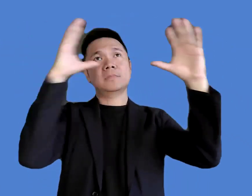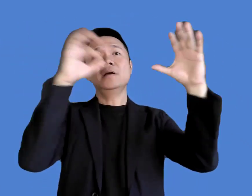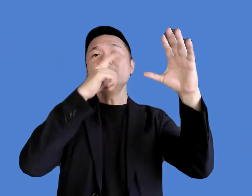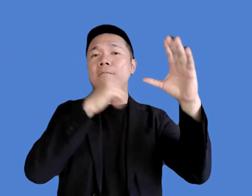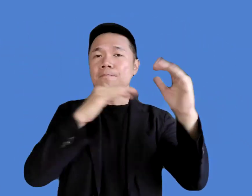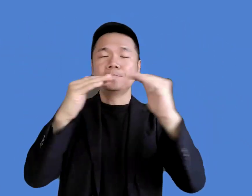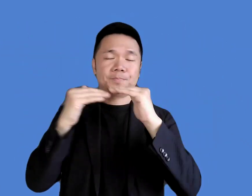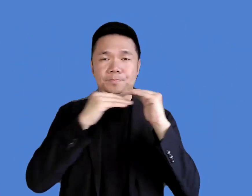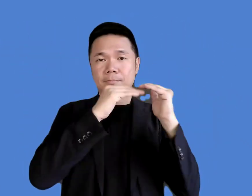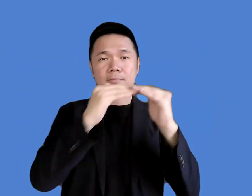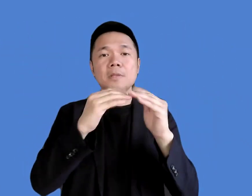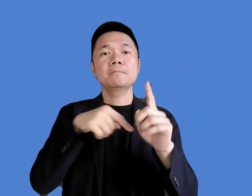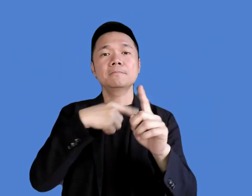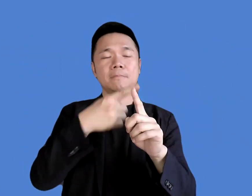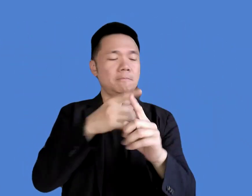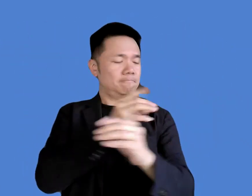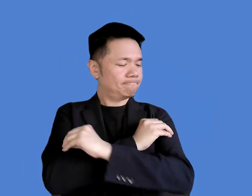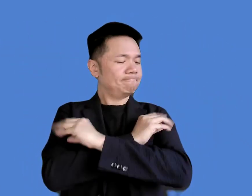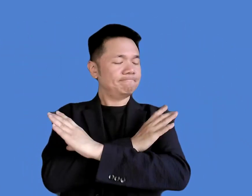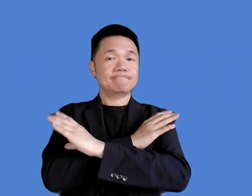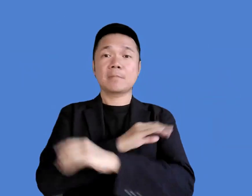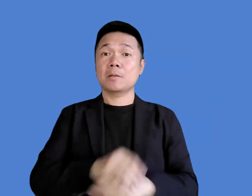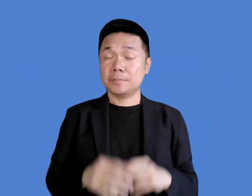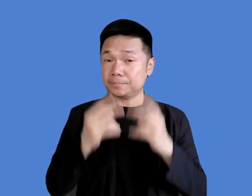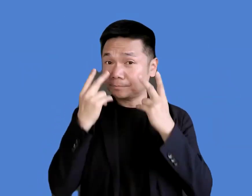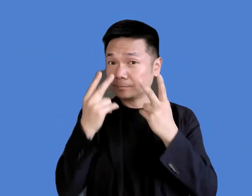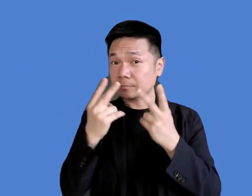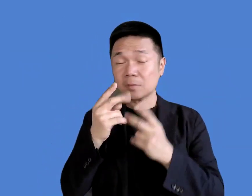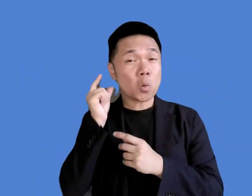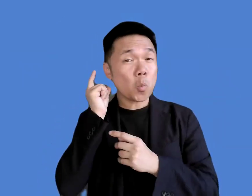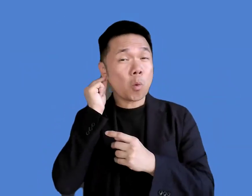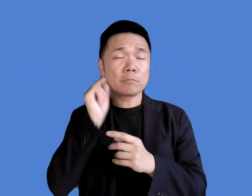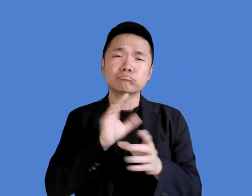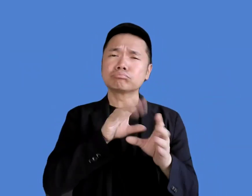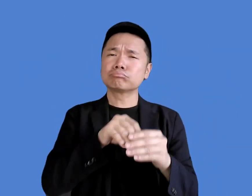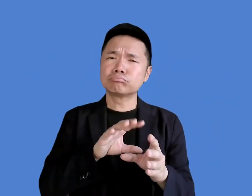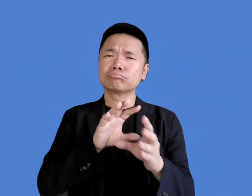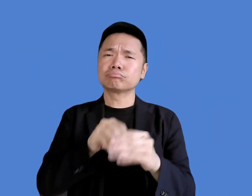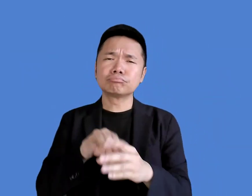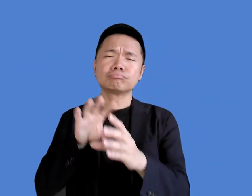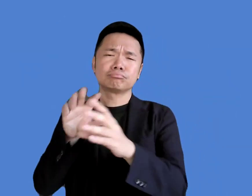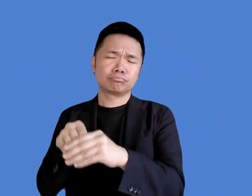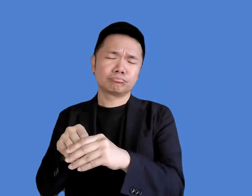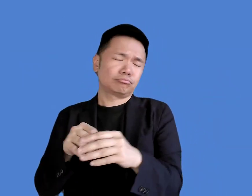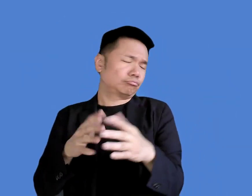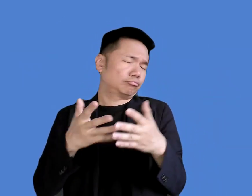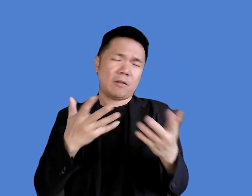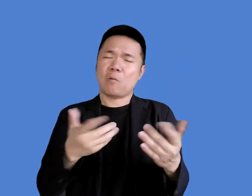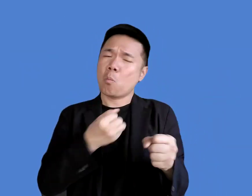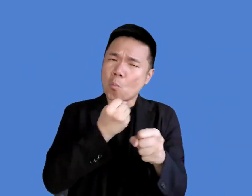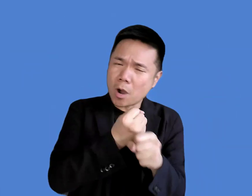we ensure greater access and opportunities for women to participate in and flourish in the labour